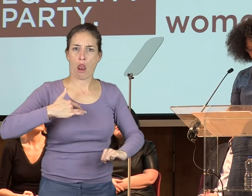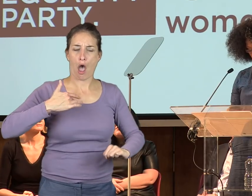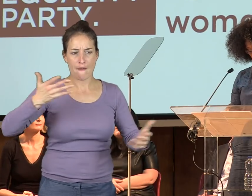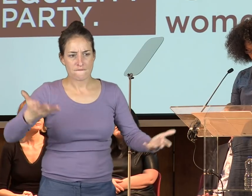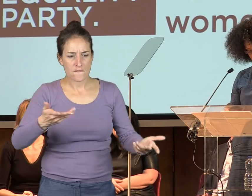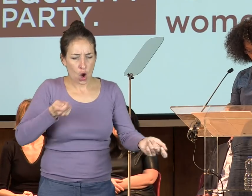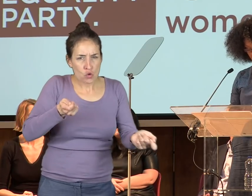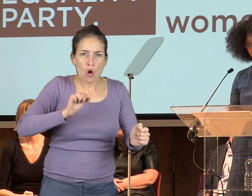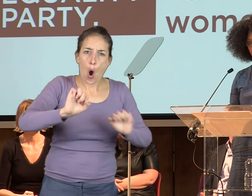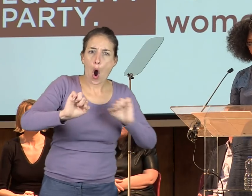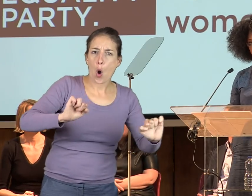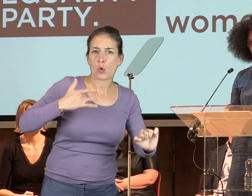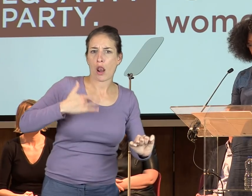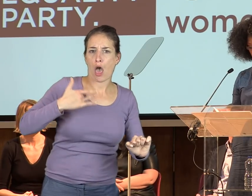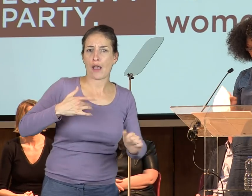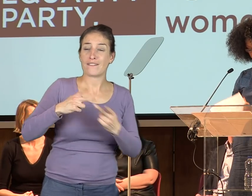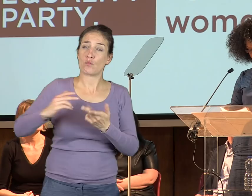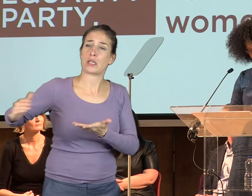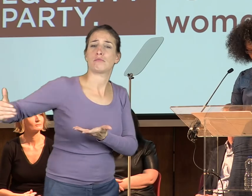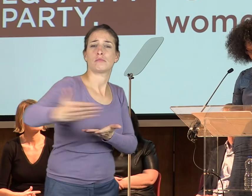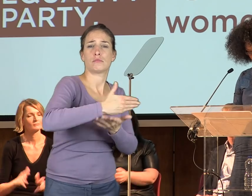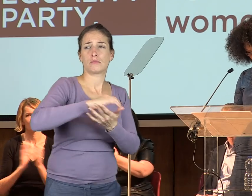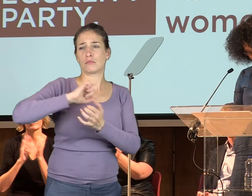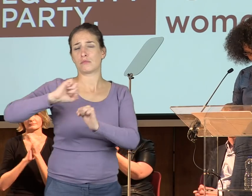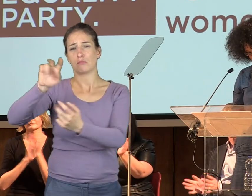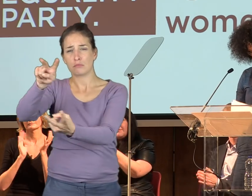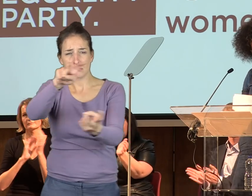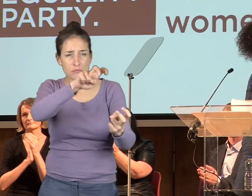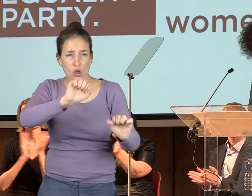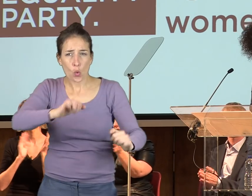thousands of individual voices, we can create the change.